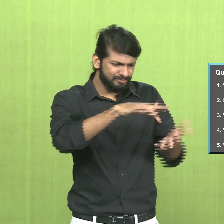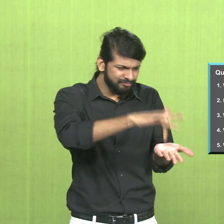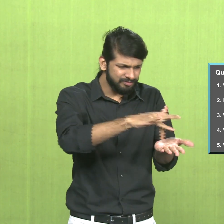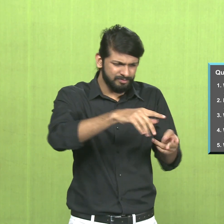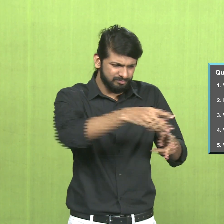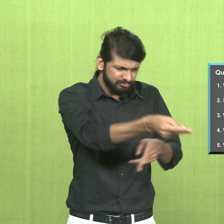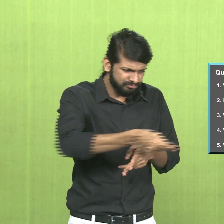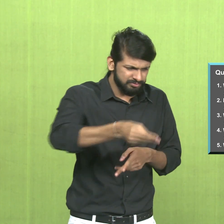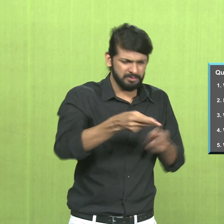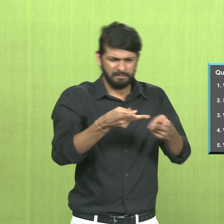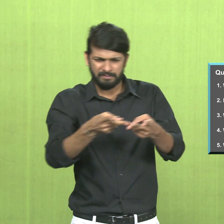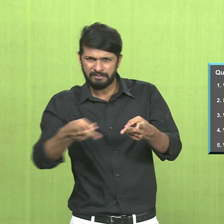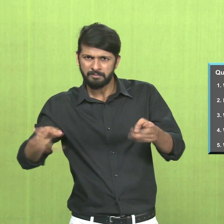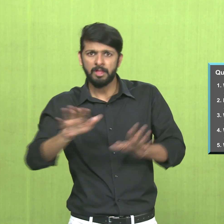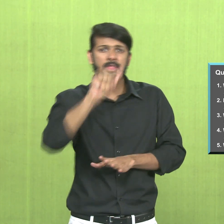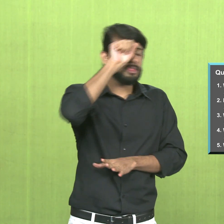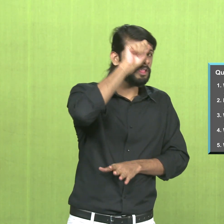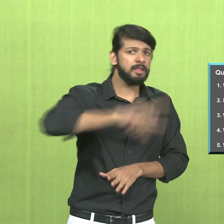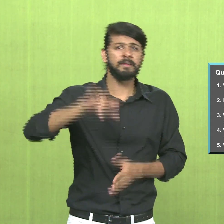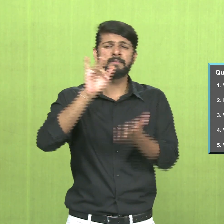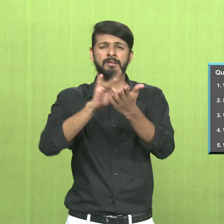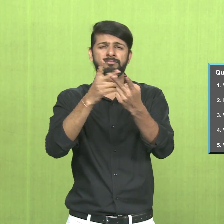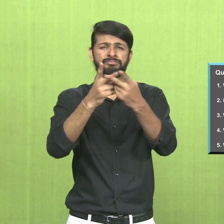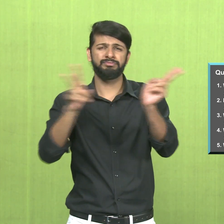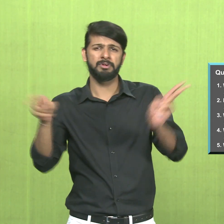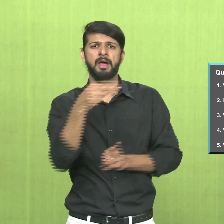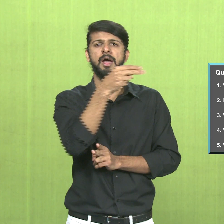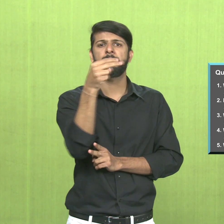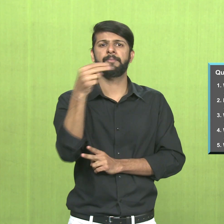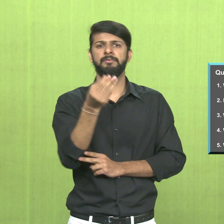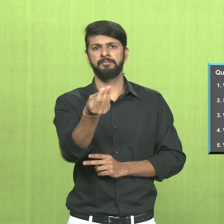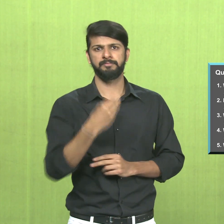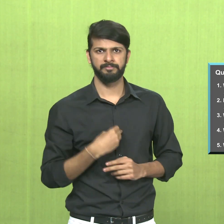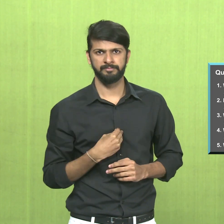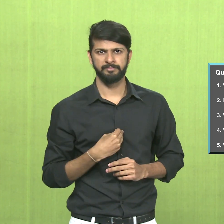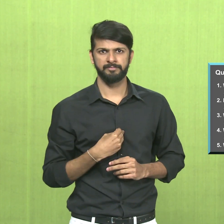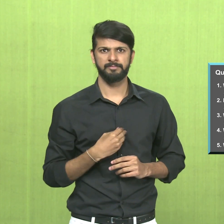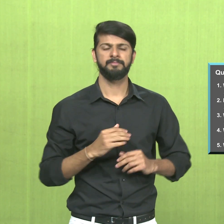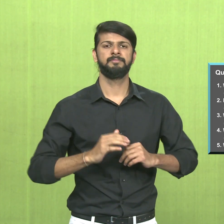what are the different forms of decorations with dry colors called in different states of India?